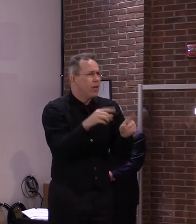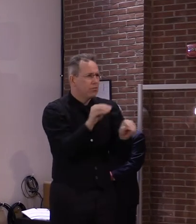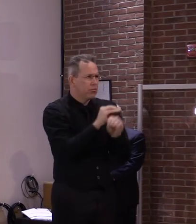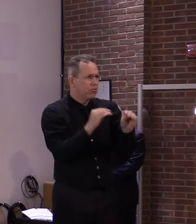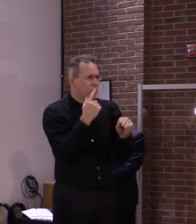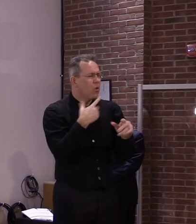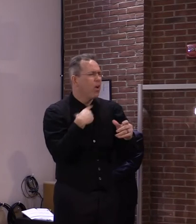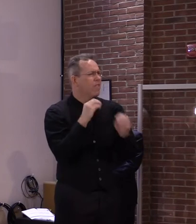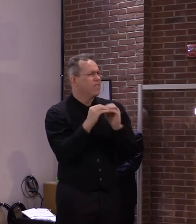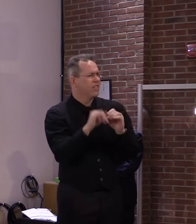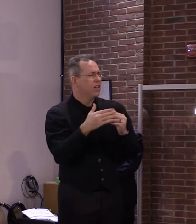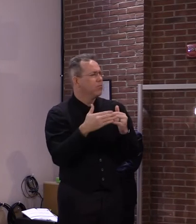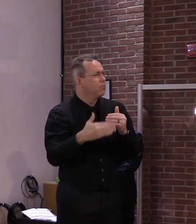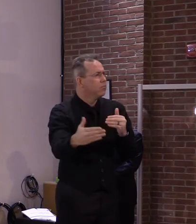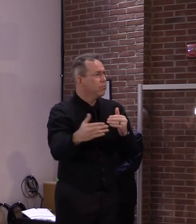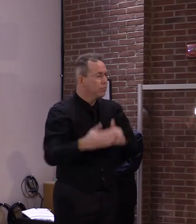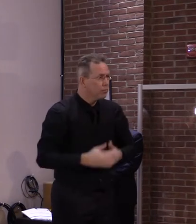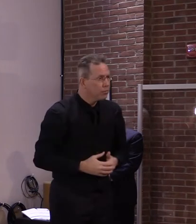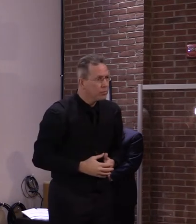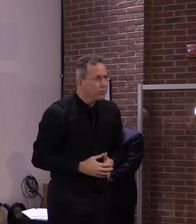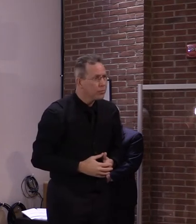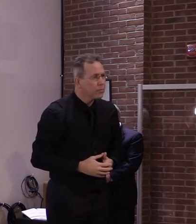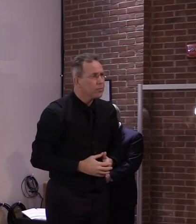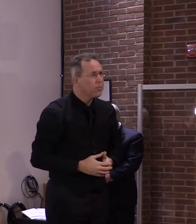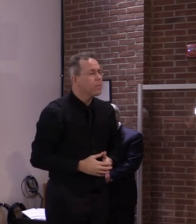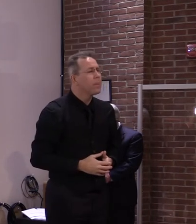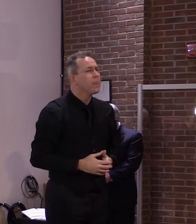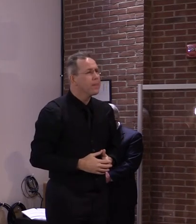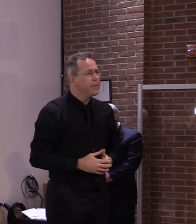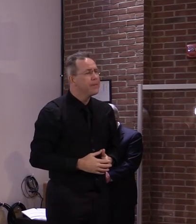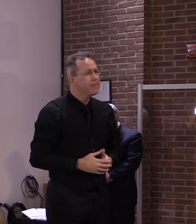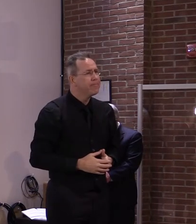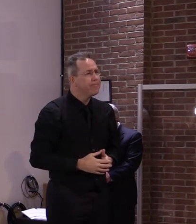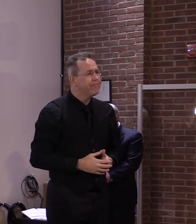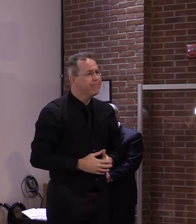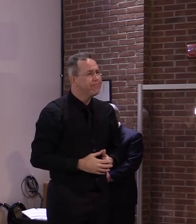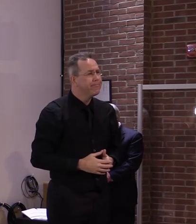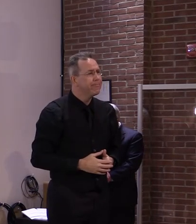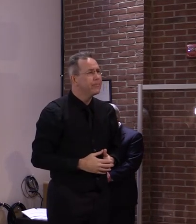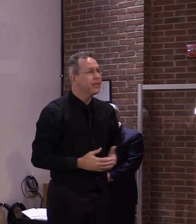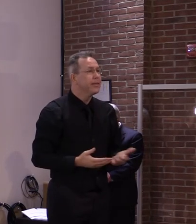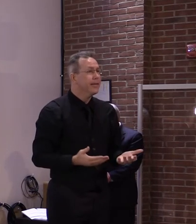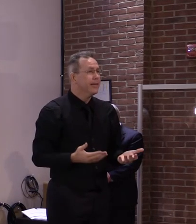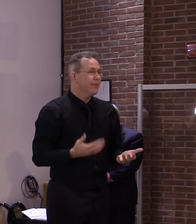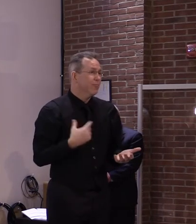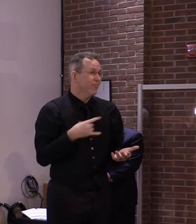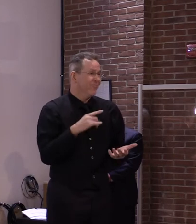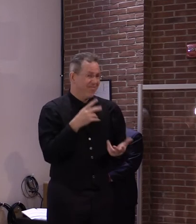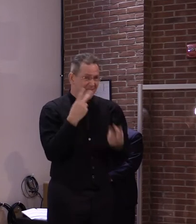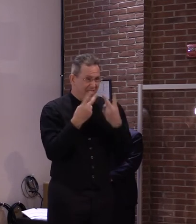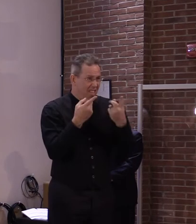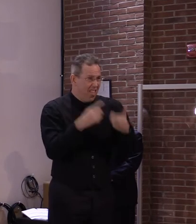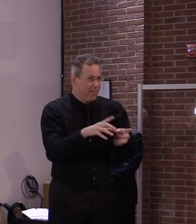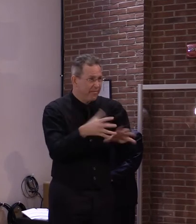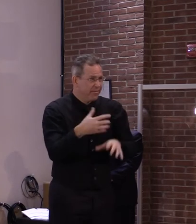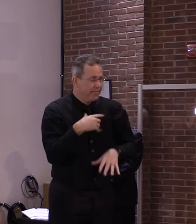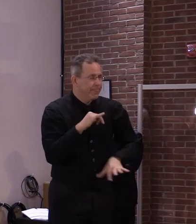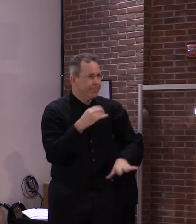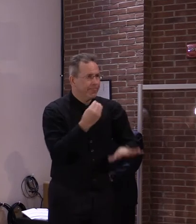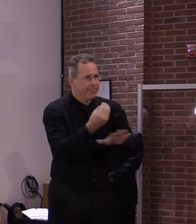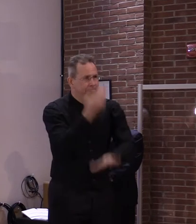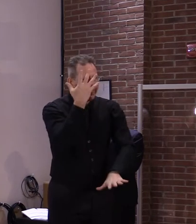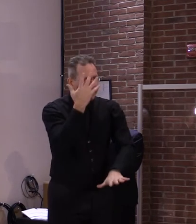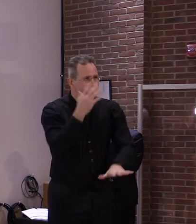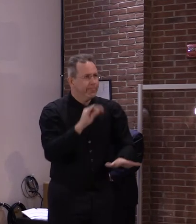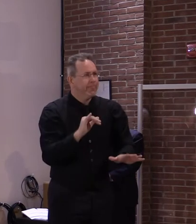so this goes across the board it's uh it's again a tough learning experience for all involved but we're working on